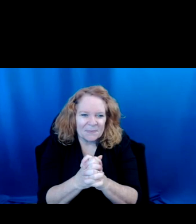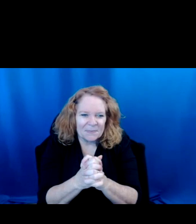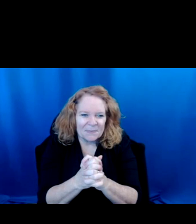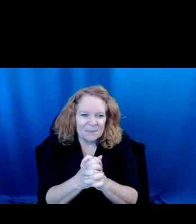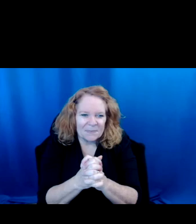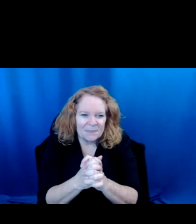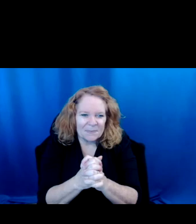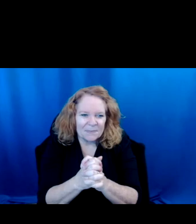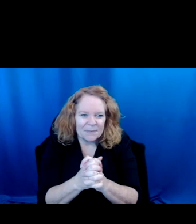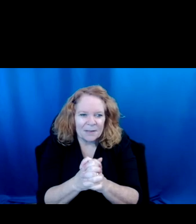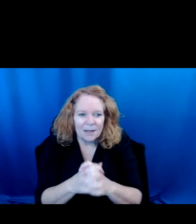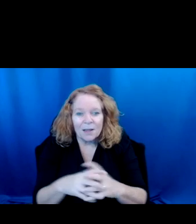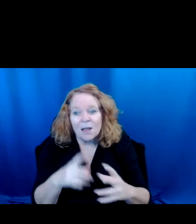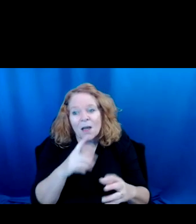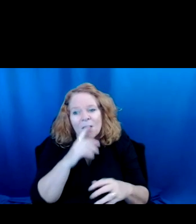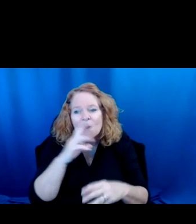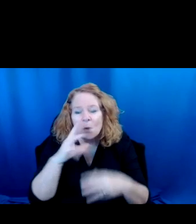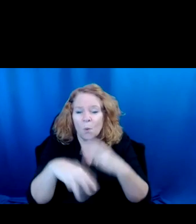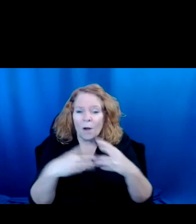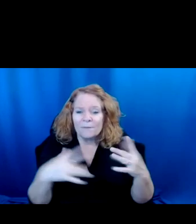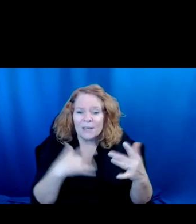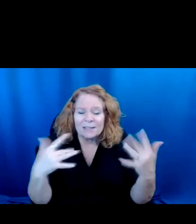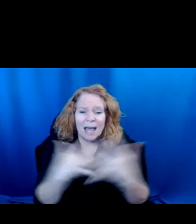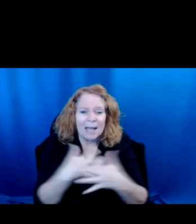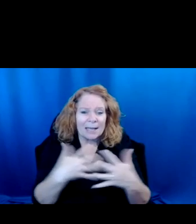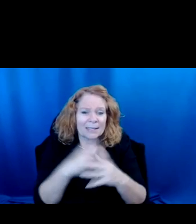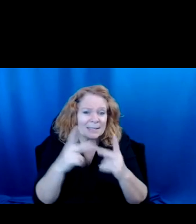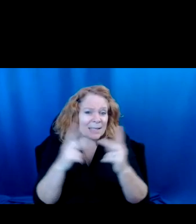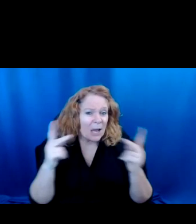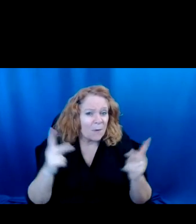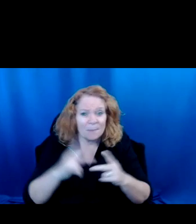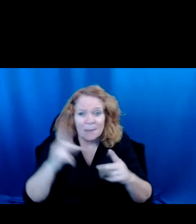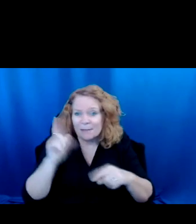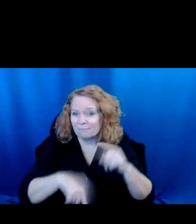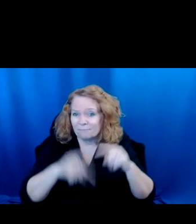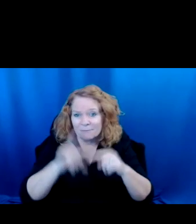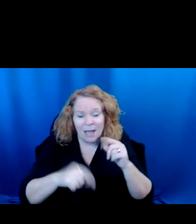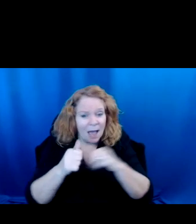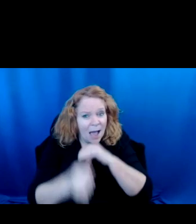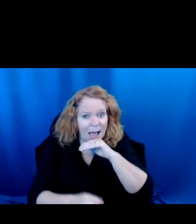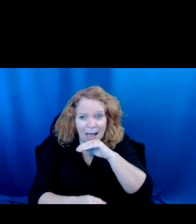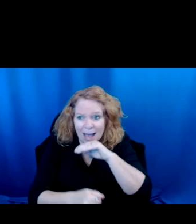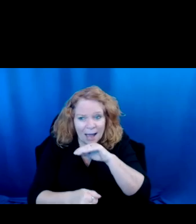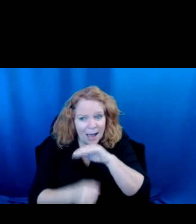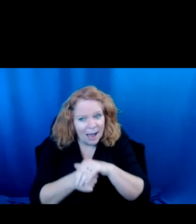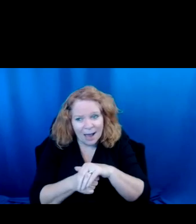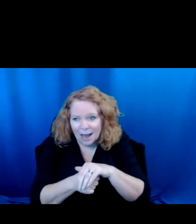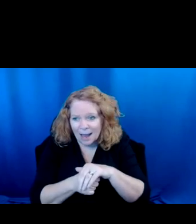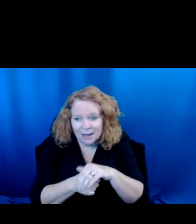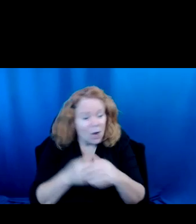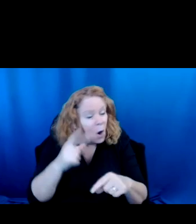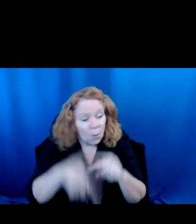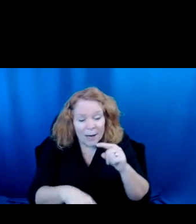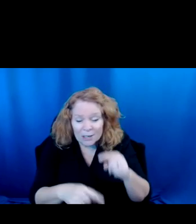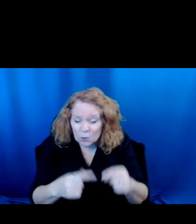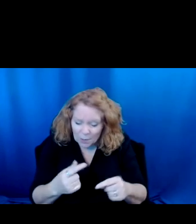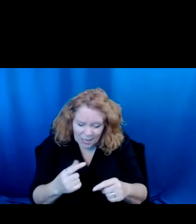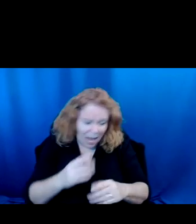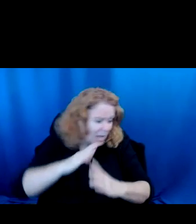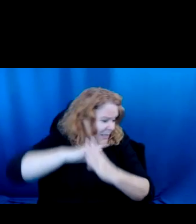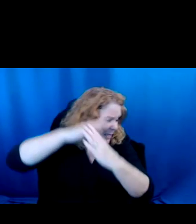Well, feels like a scary place, and there's nowhere you can hide. When you can't keep out